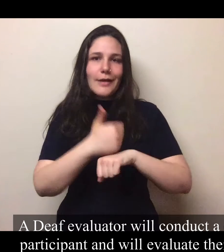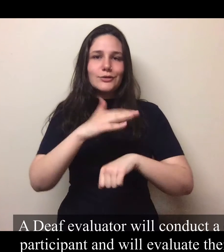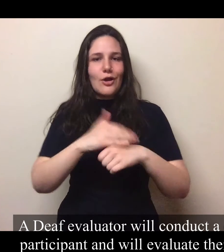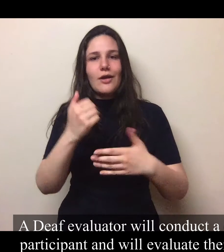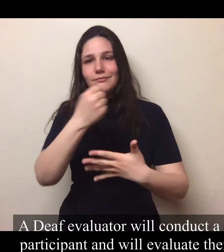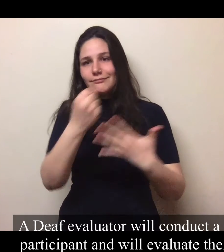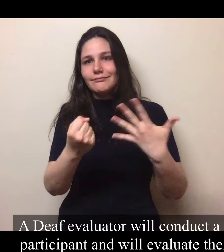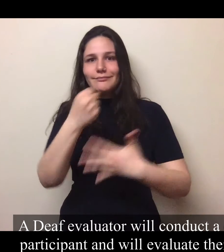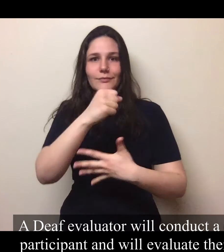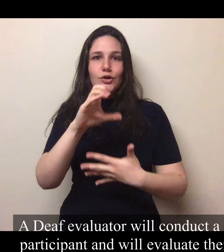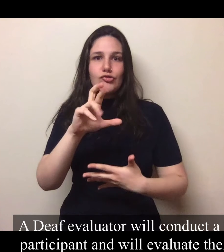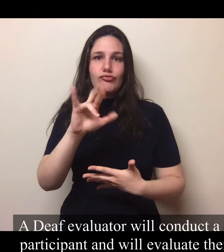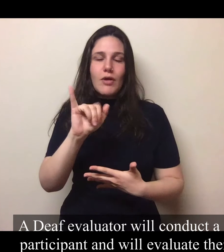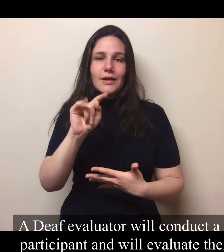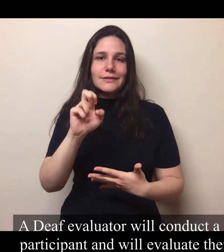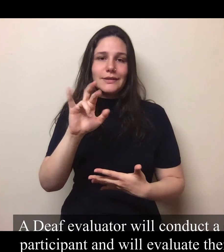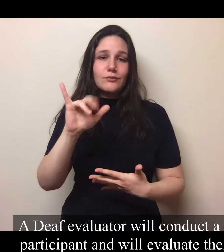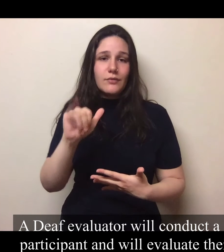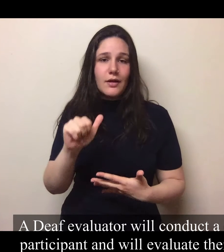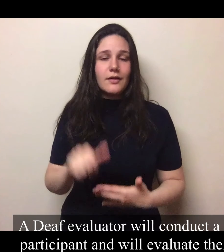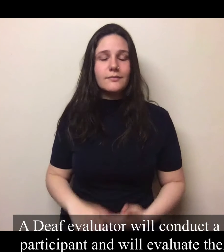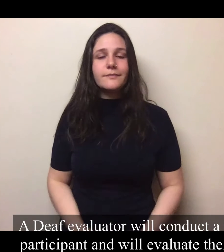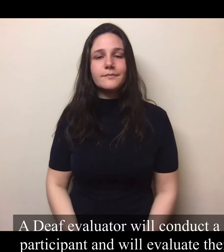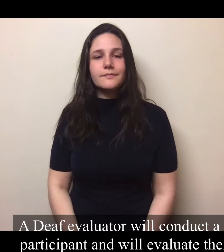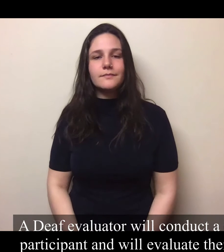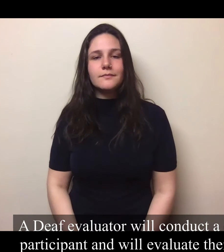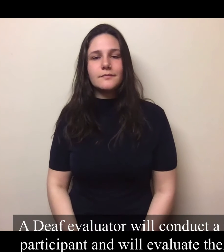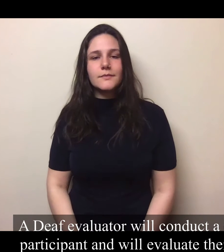based on a list of criteria.